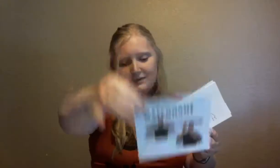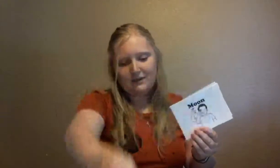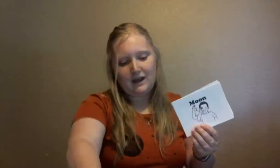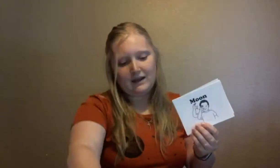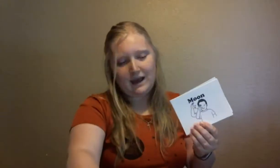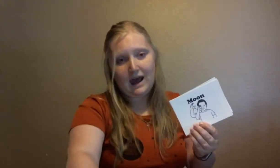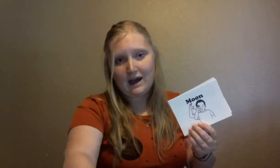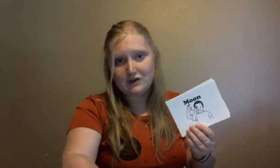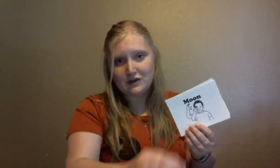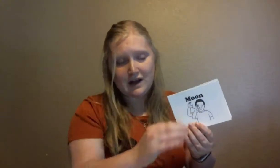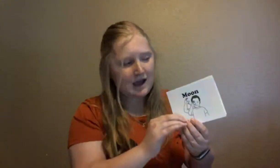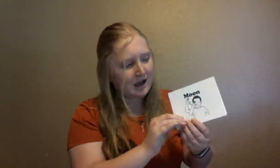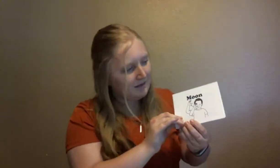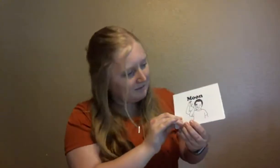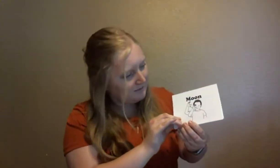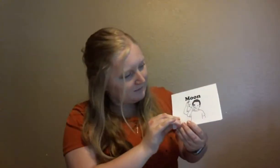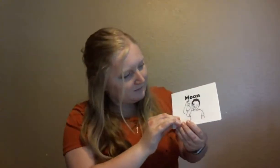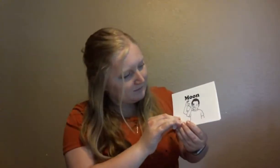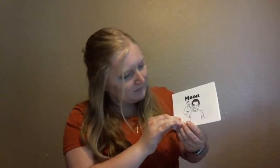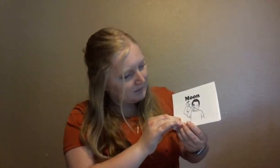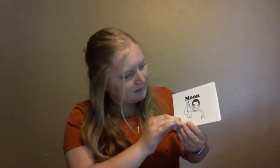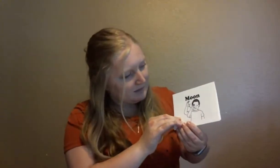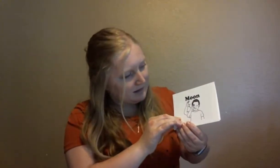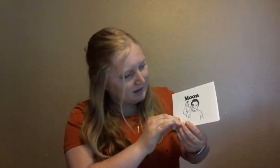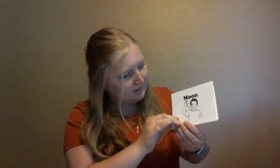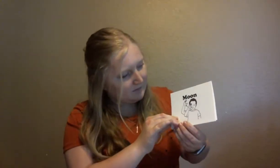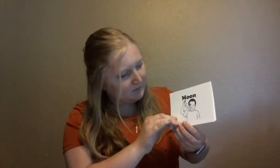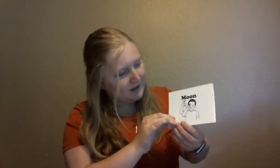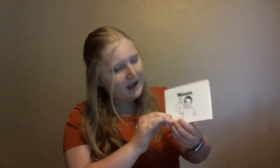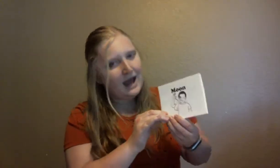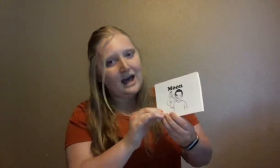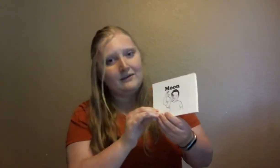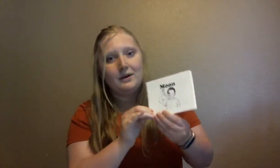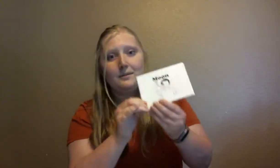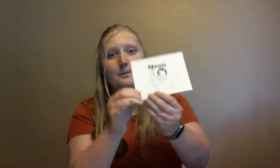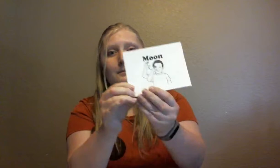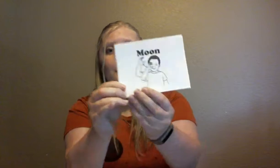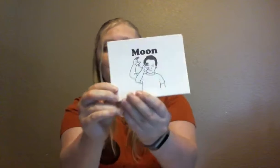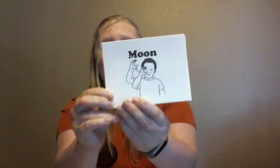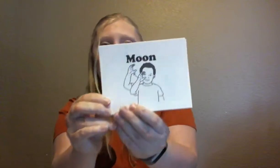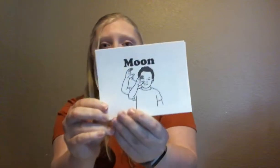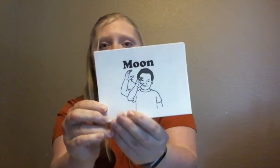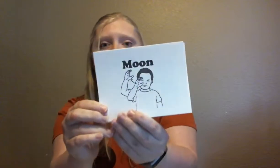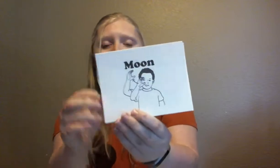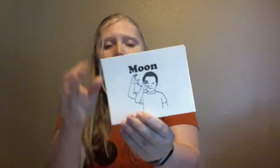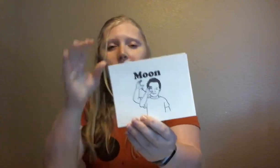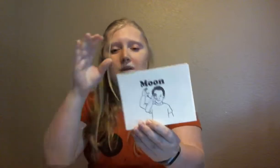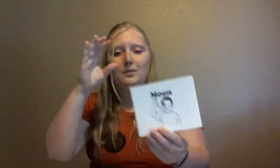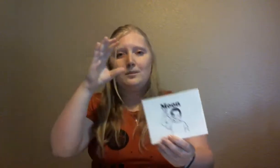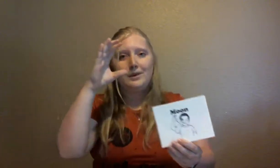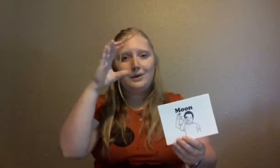So that's astronaut. Next we have moon. So